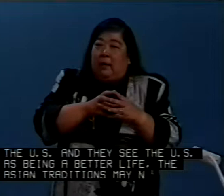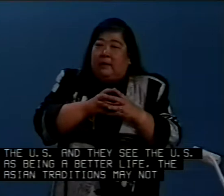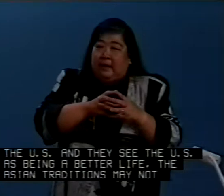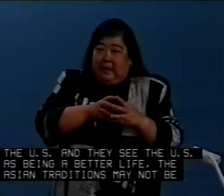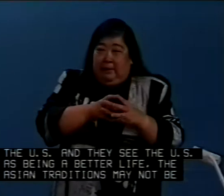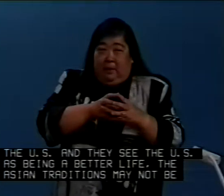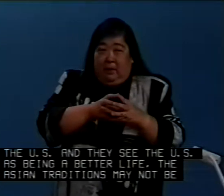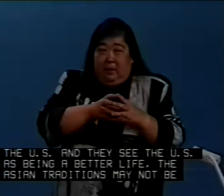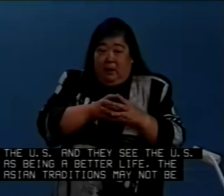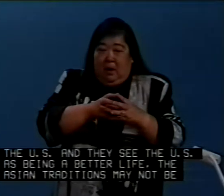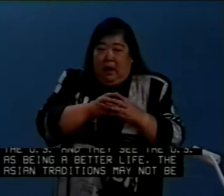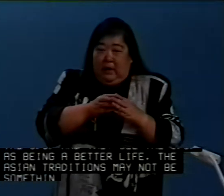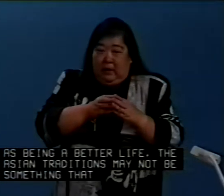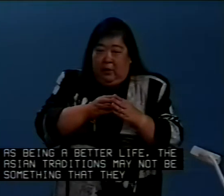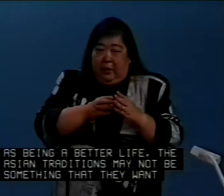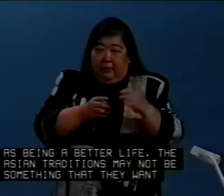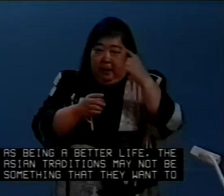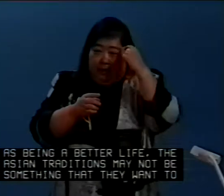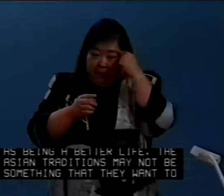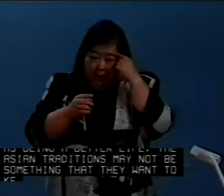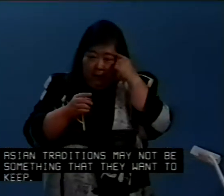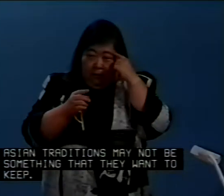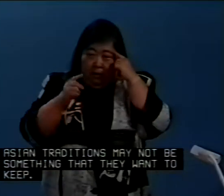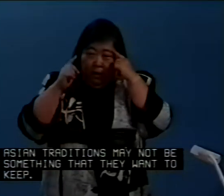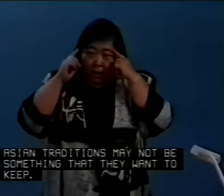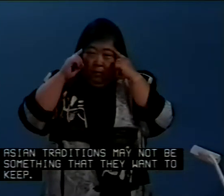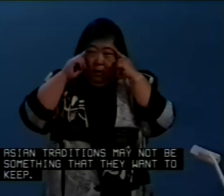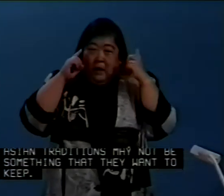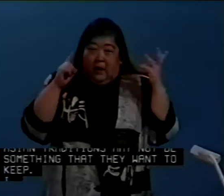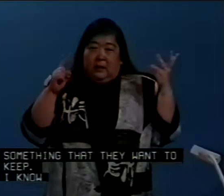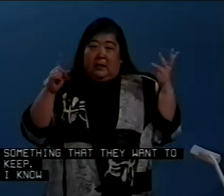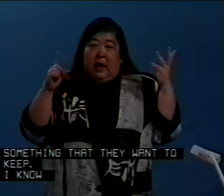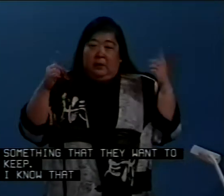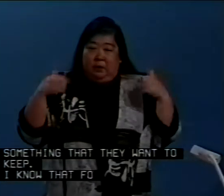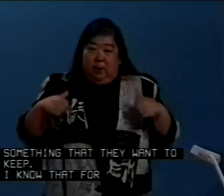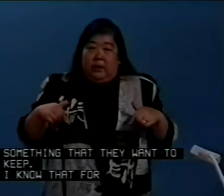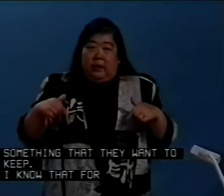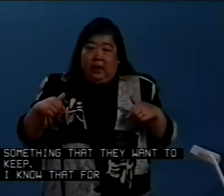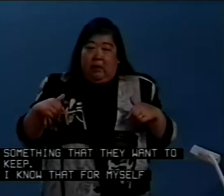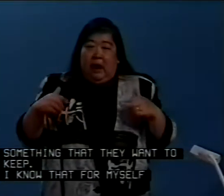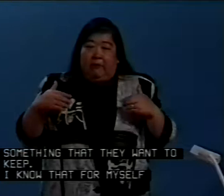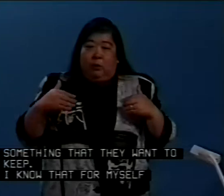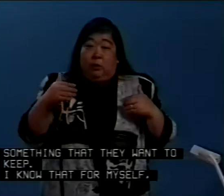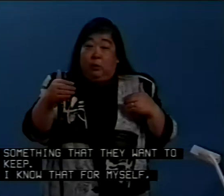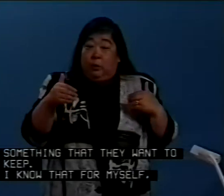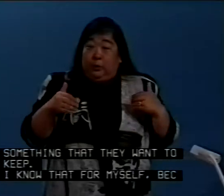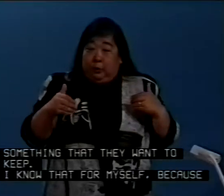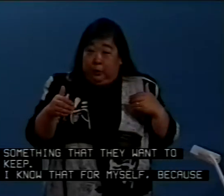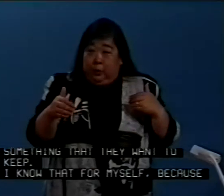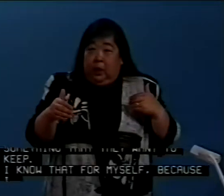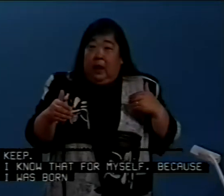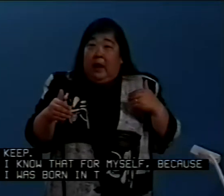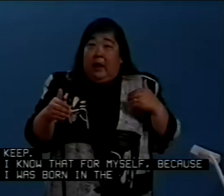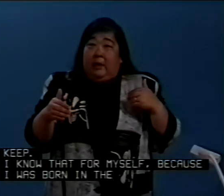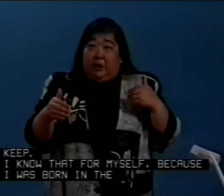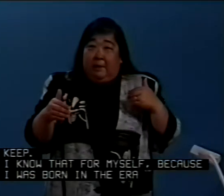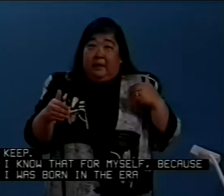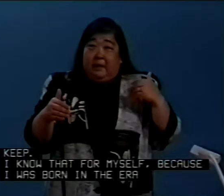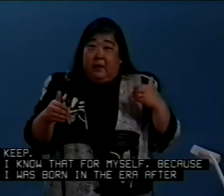to keep. I know that for myself, because I was born in the era after World War II and the Japanese Americans